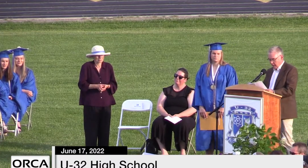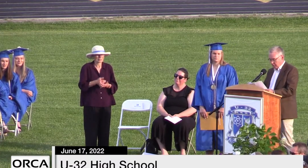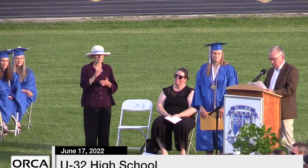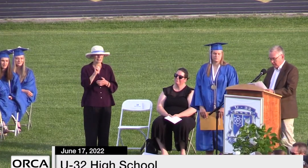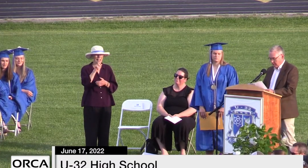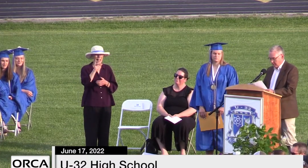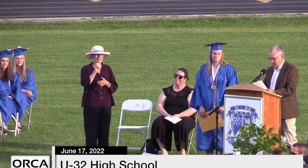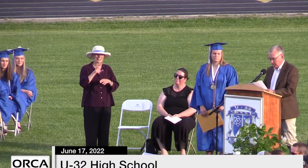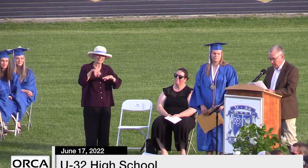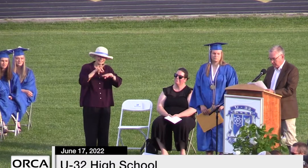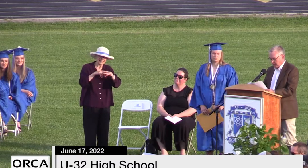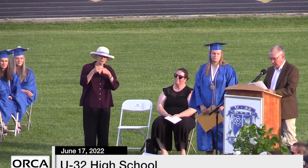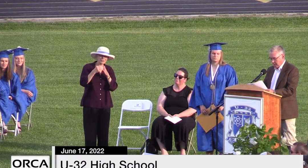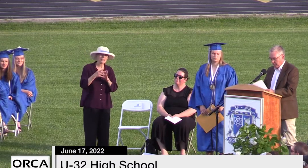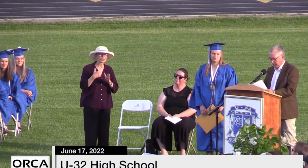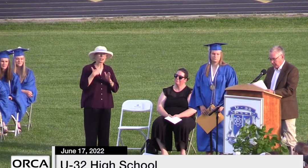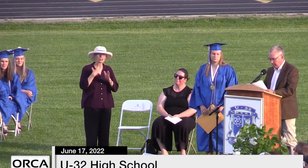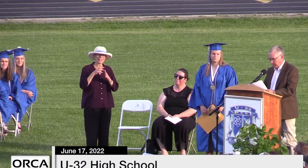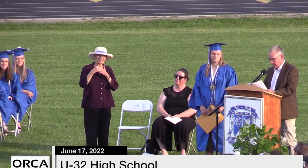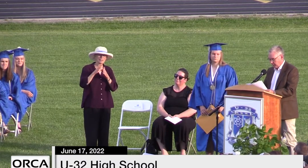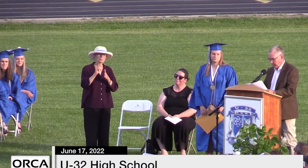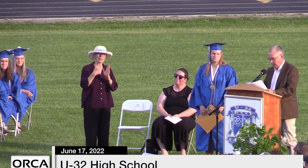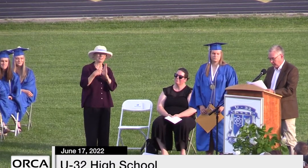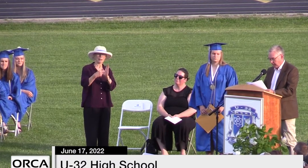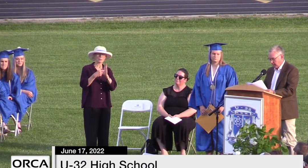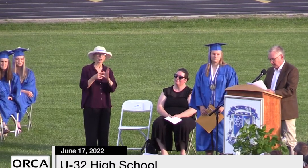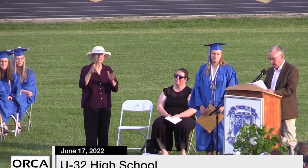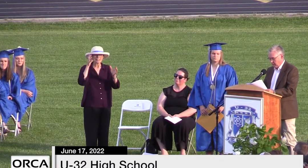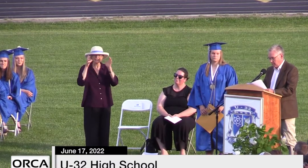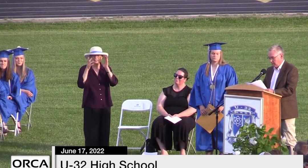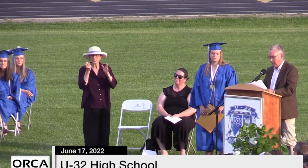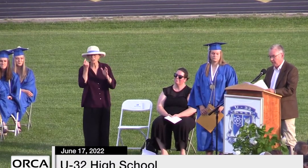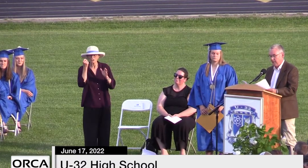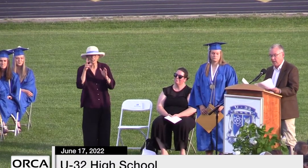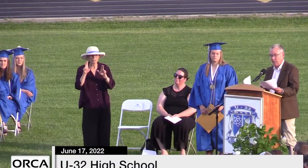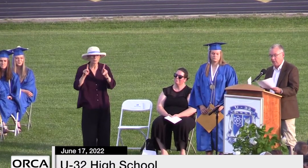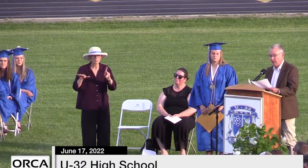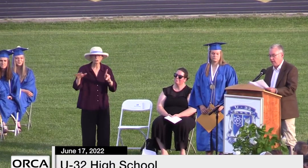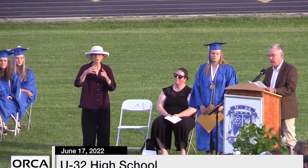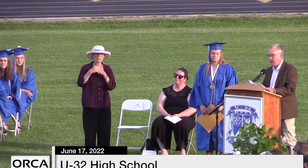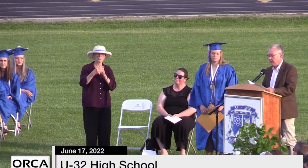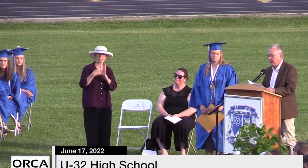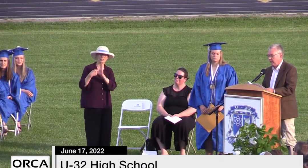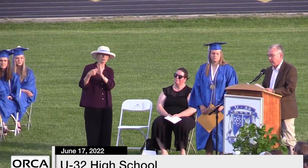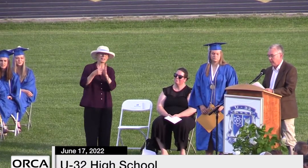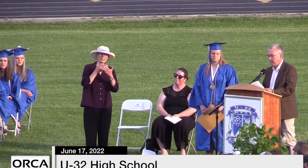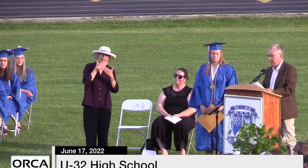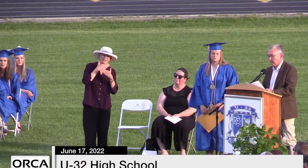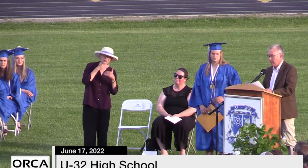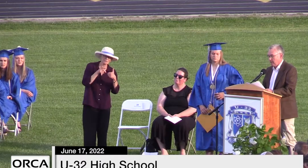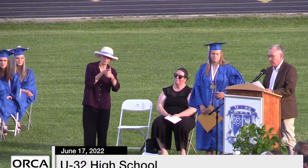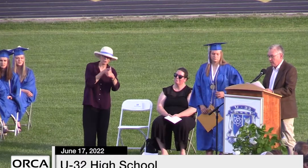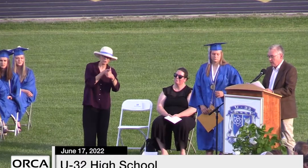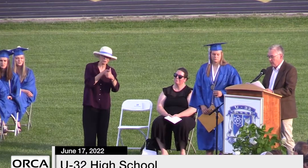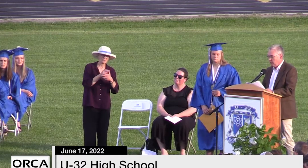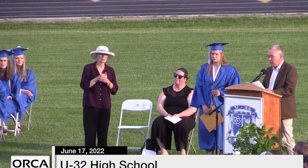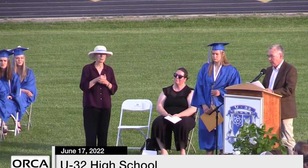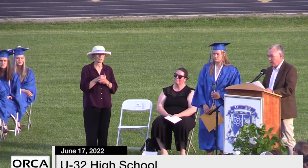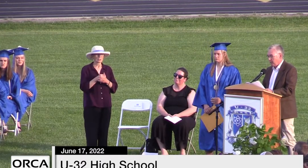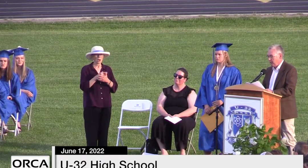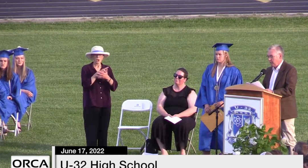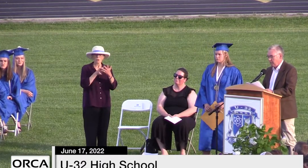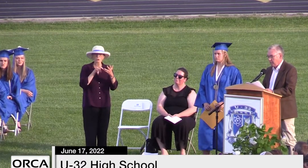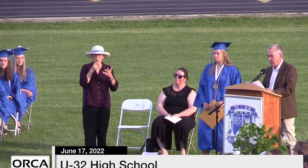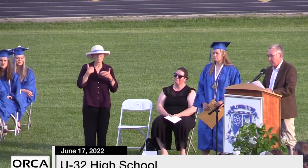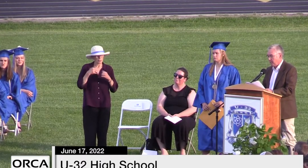Allie is a natural leader. She leads by example, seeking to listen and understand. She leads by demonstrating kindness first. Those who get